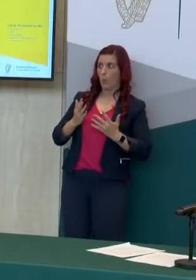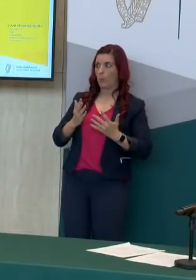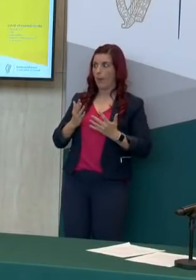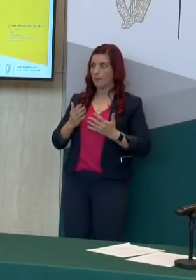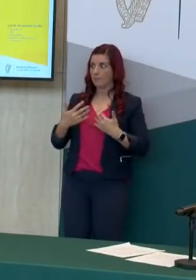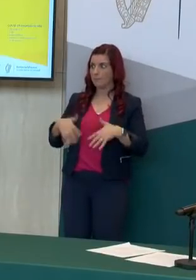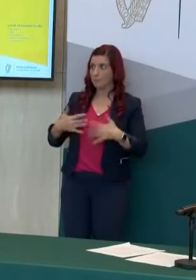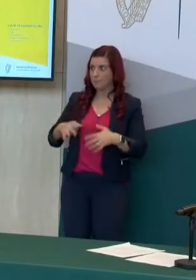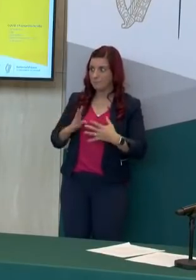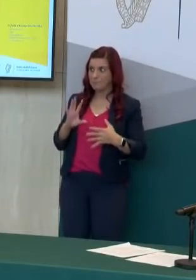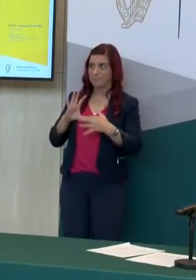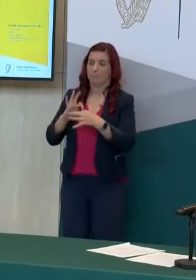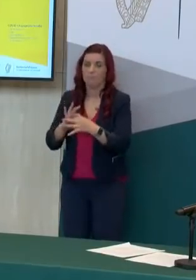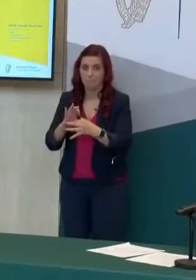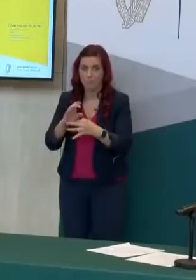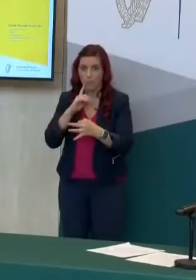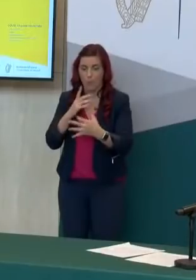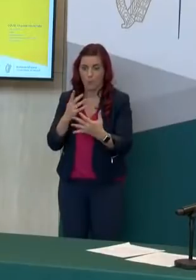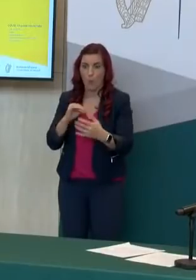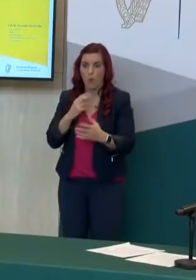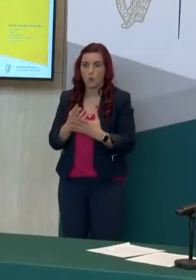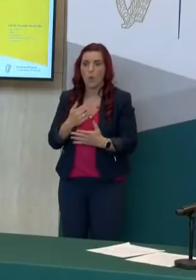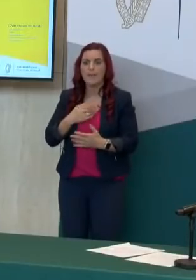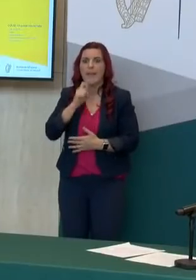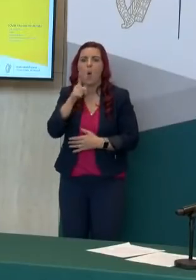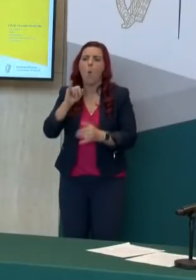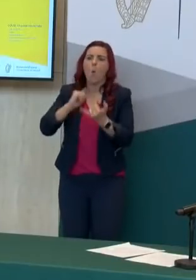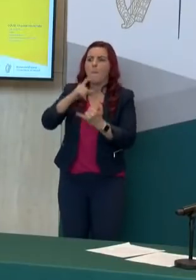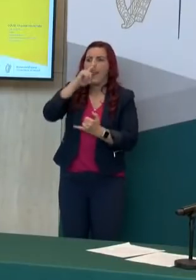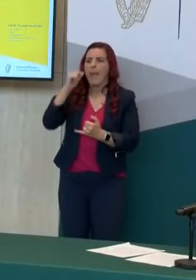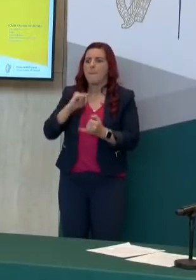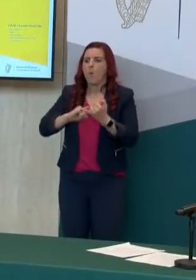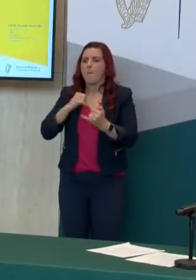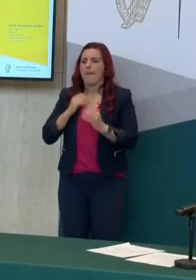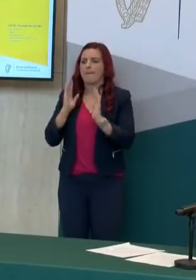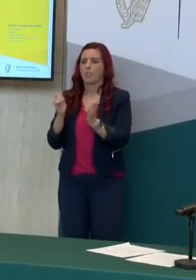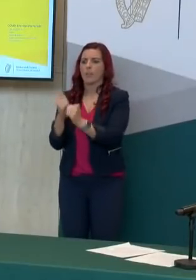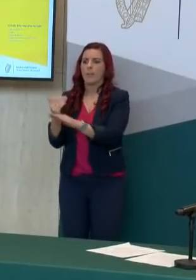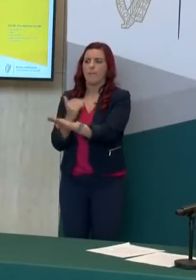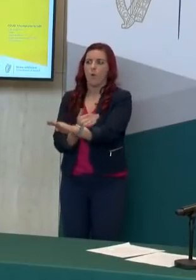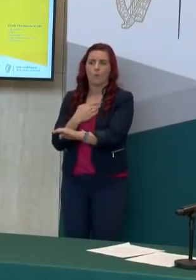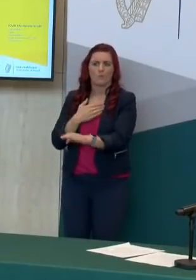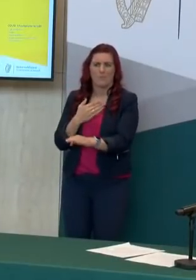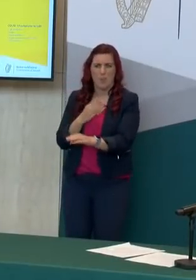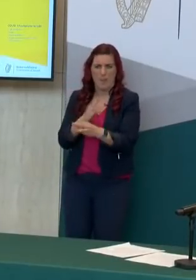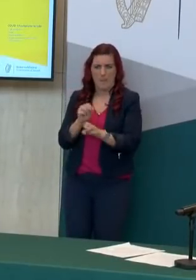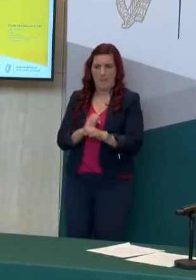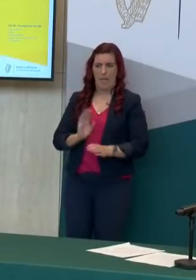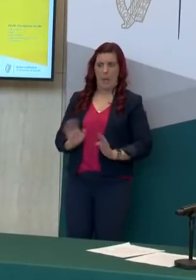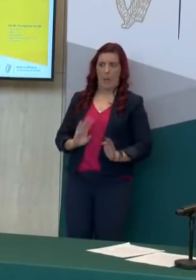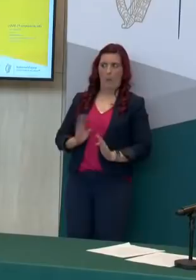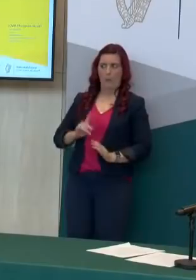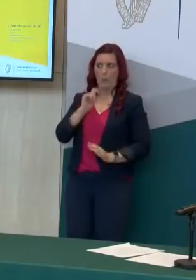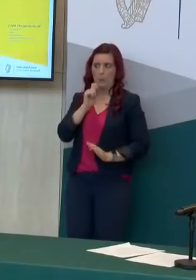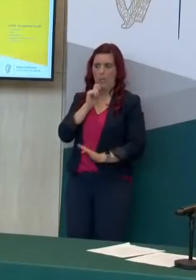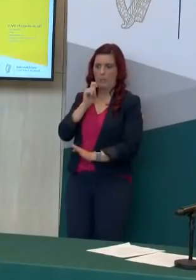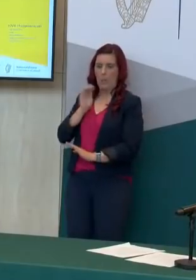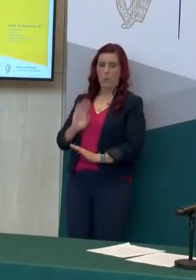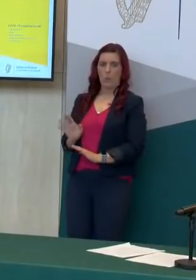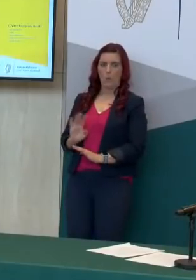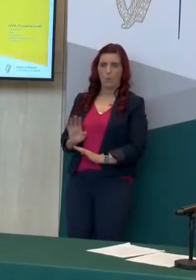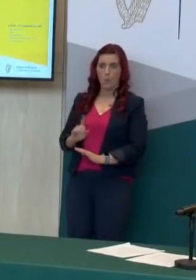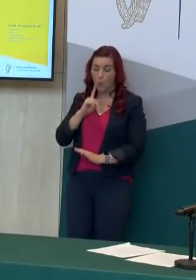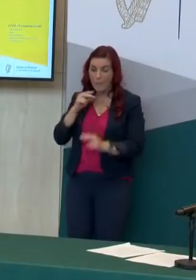close contact. And while people may have their individual reasons for doing that, it's important to remind everybody that we know more and more about the mode of transmission of